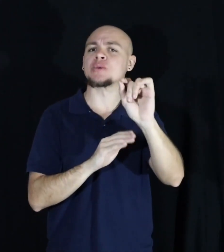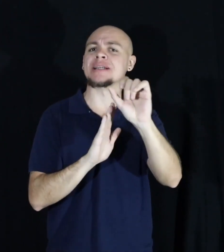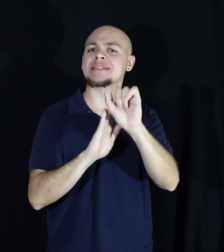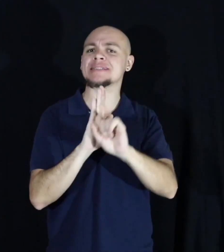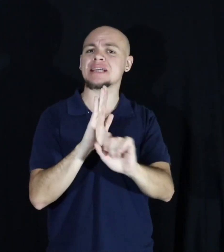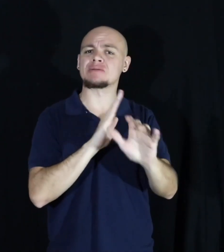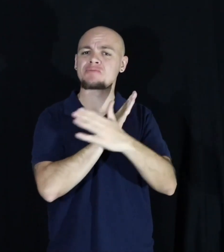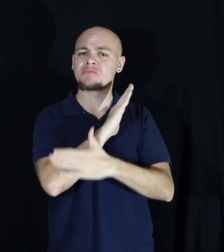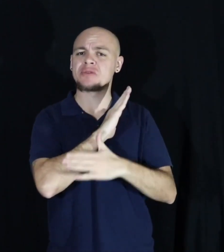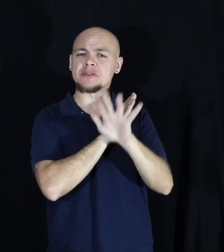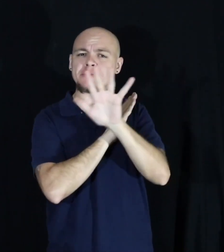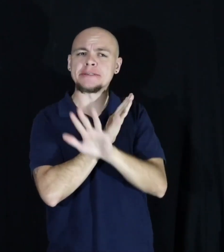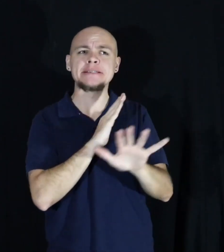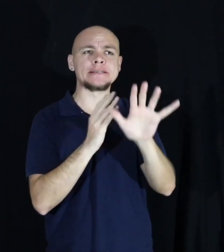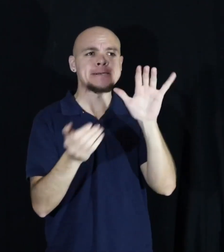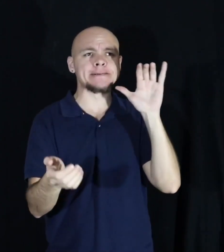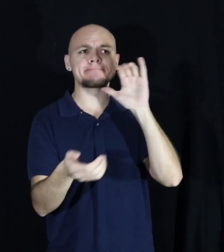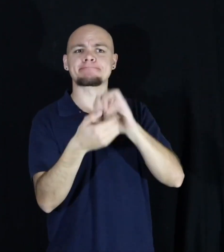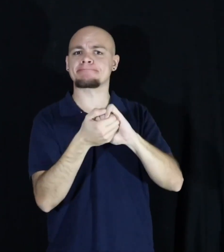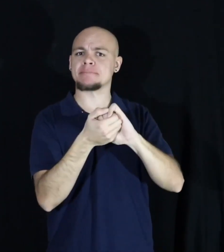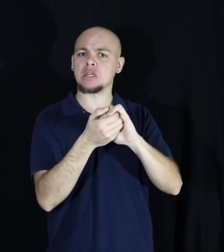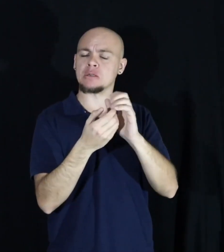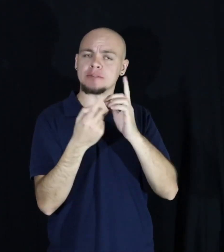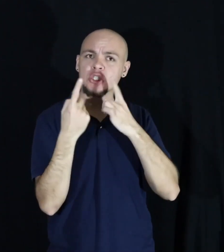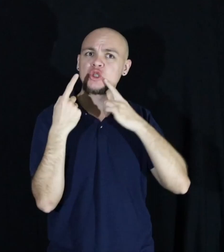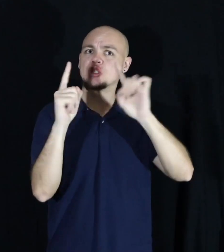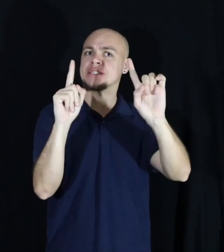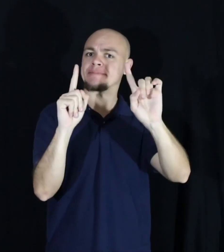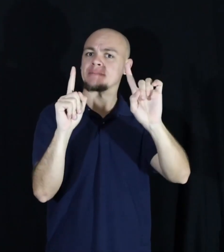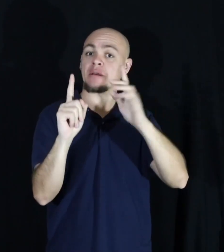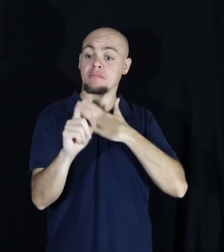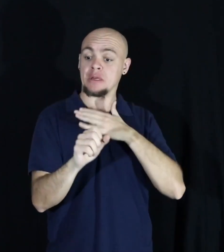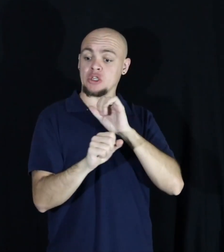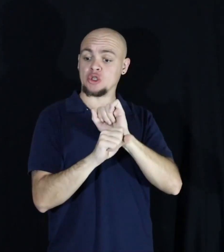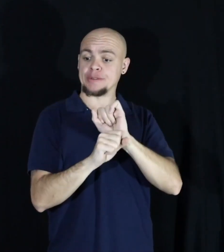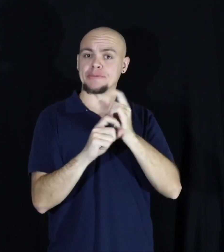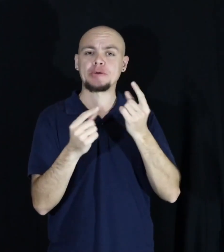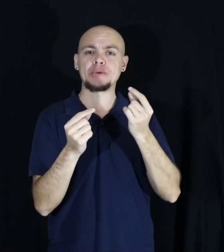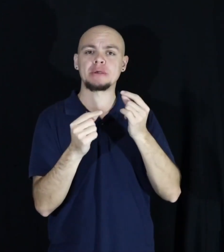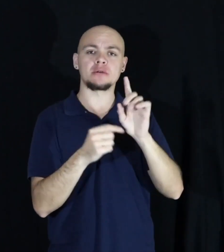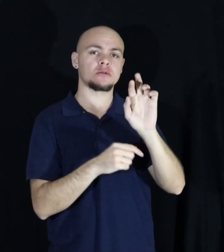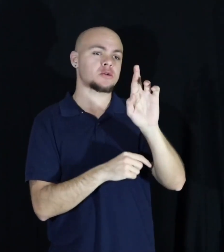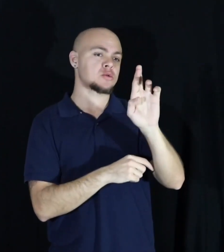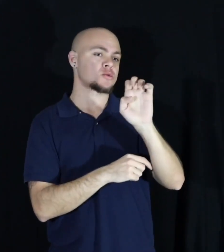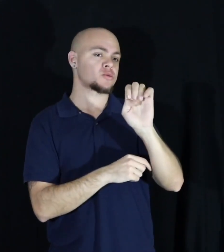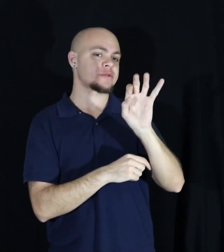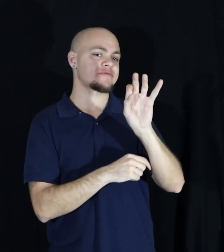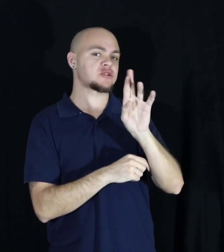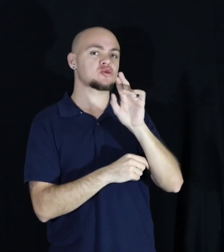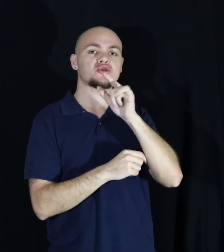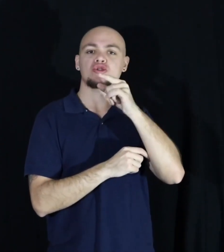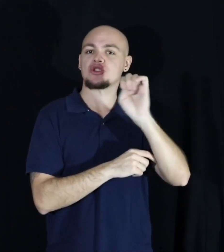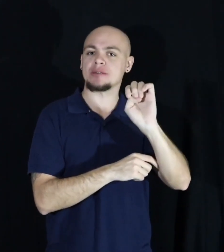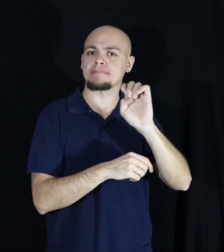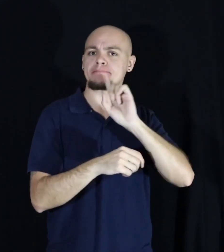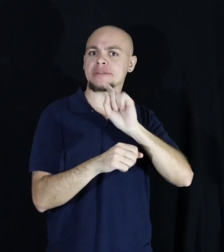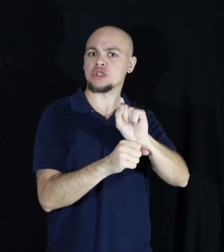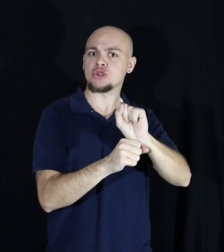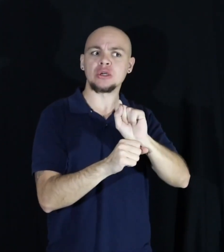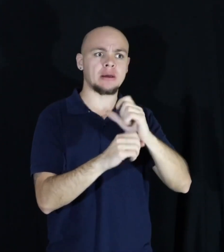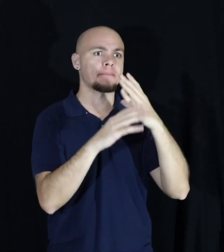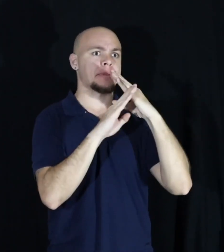country. And my job has included making sure that refugees have no barriers to use